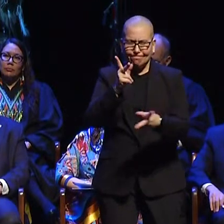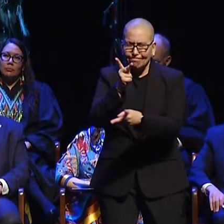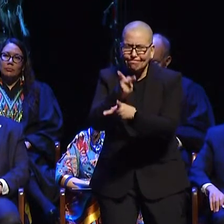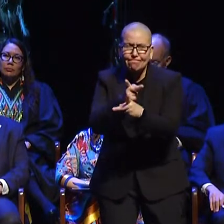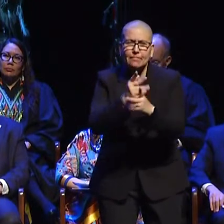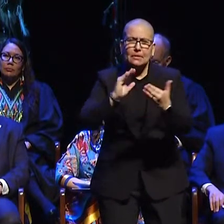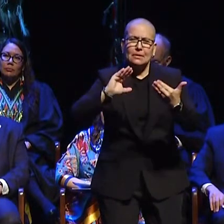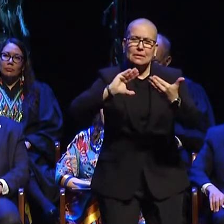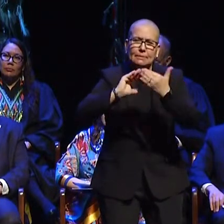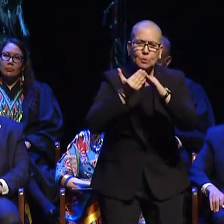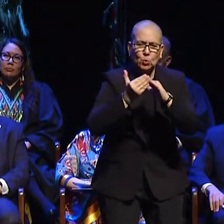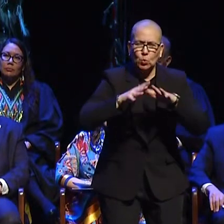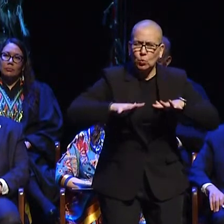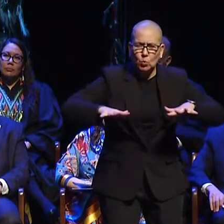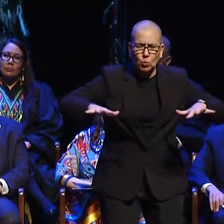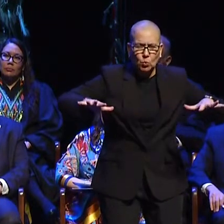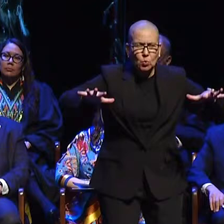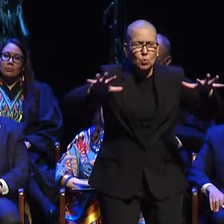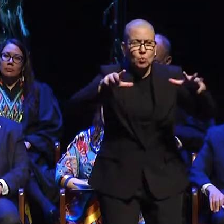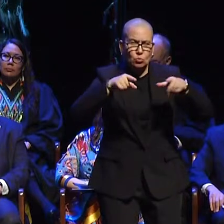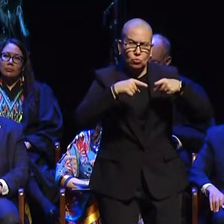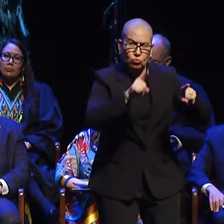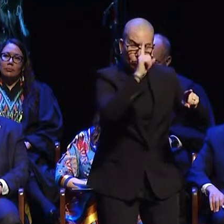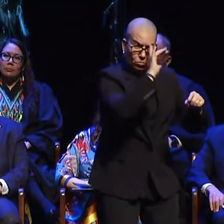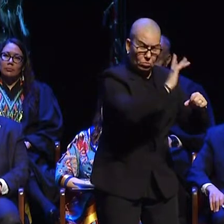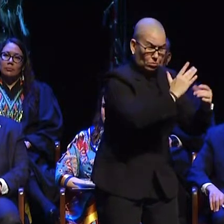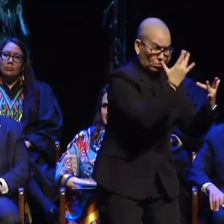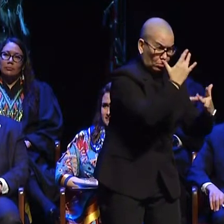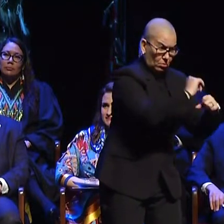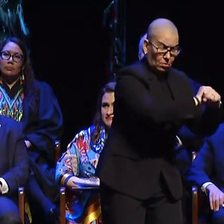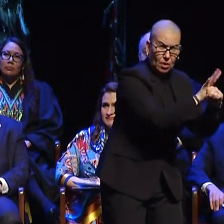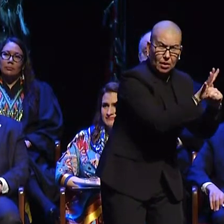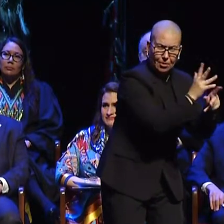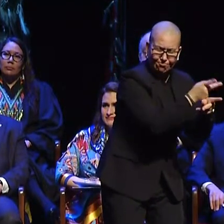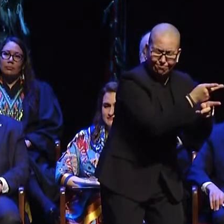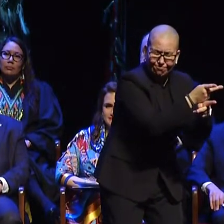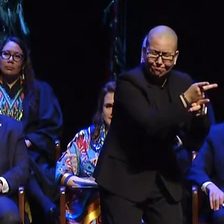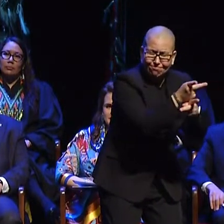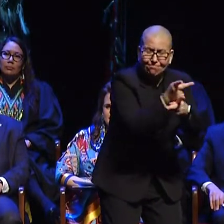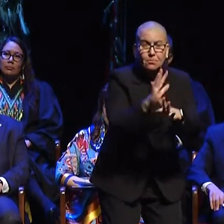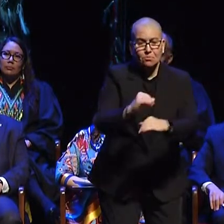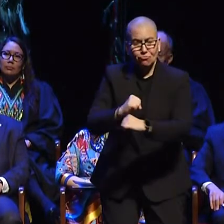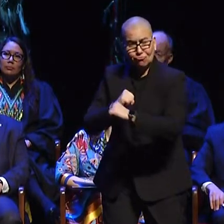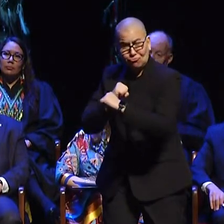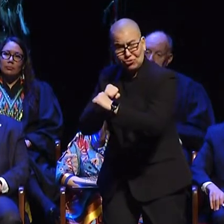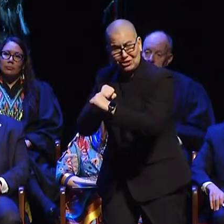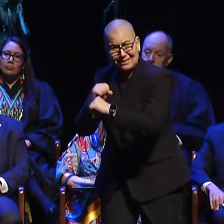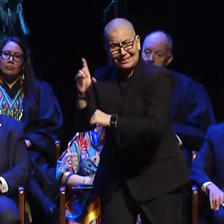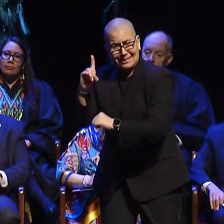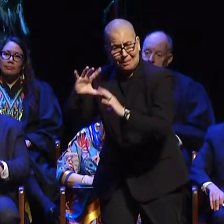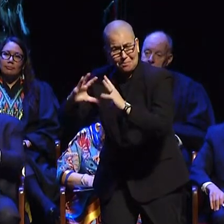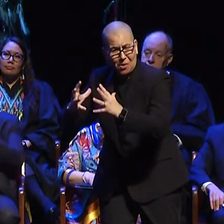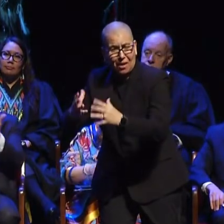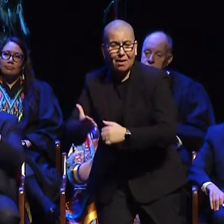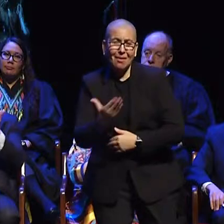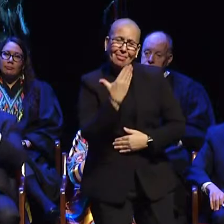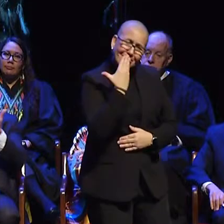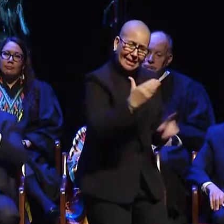and a virus. We successfully protected our democracy. Special thanks to Steve Simon for that. We stood